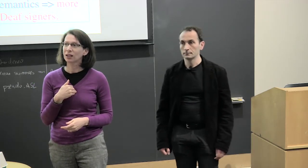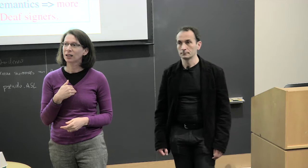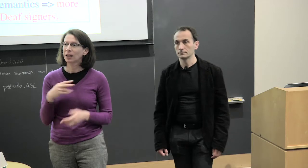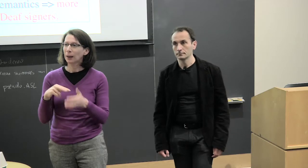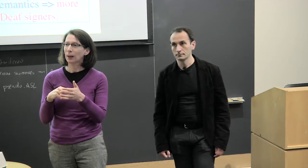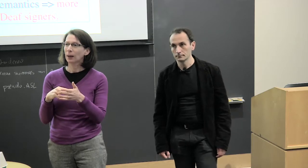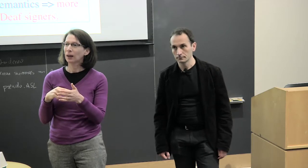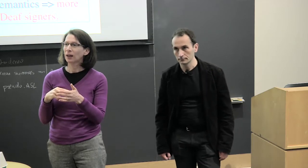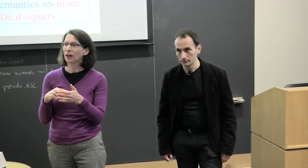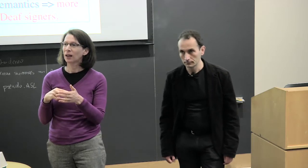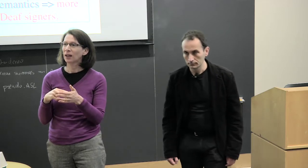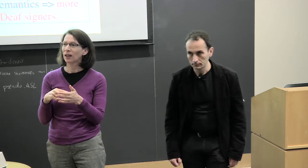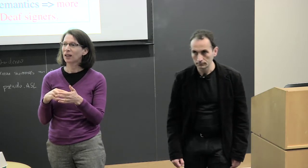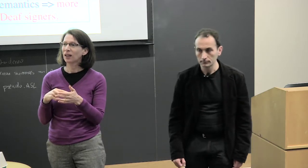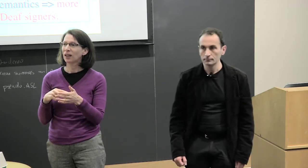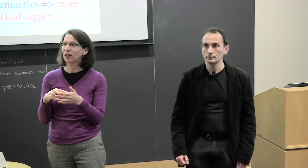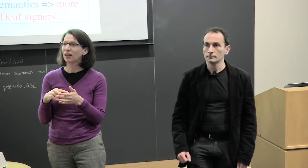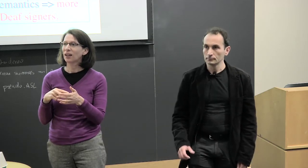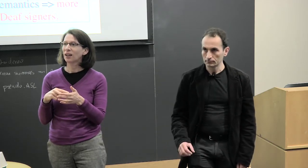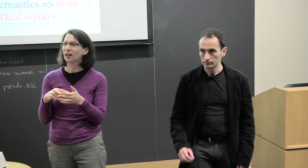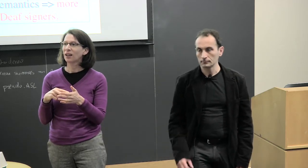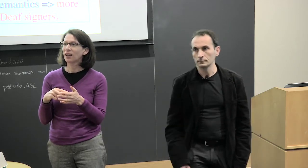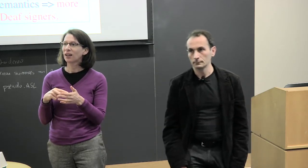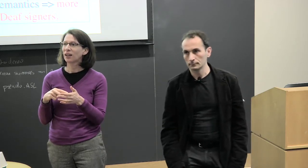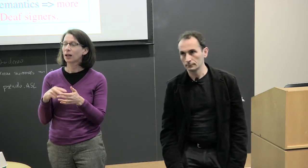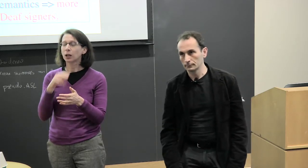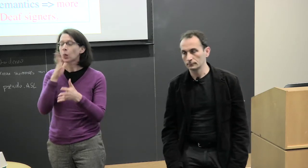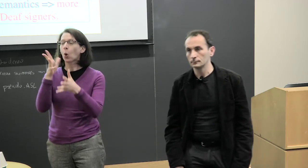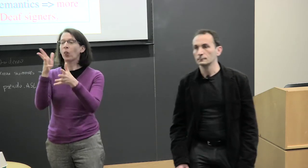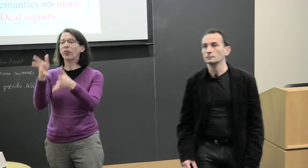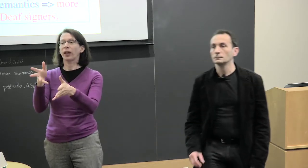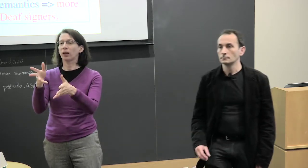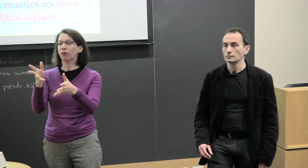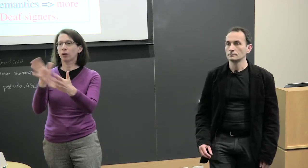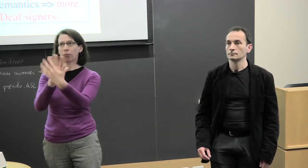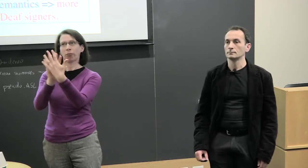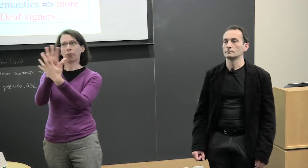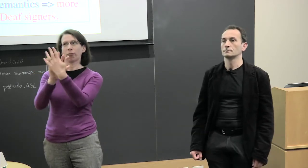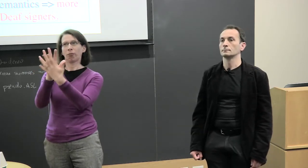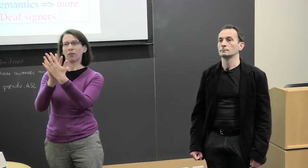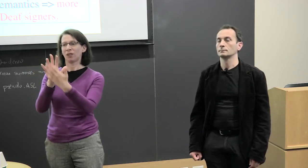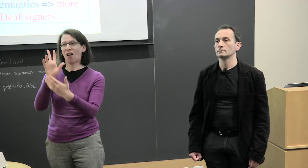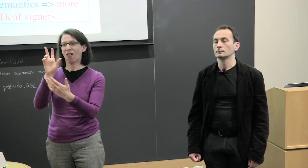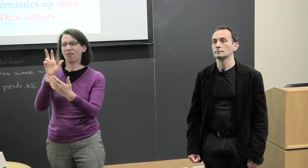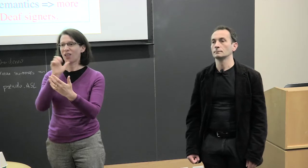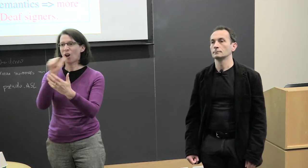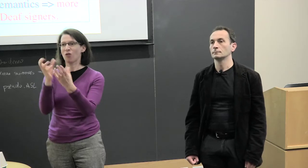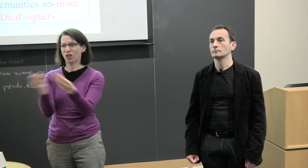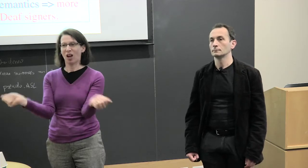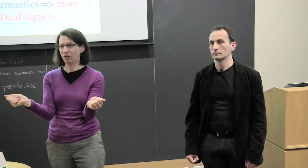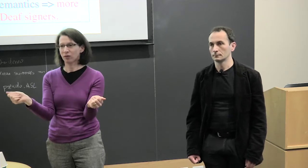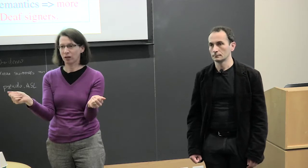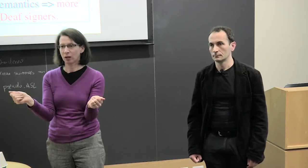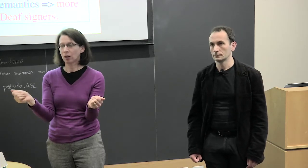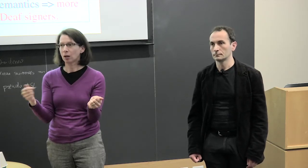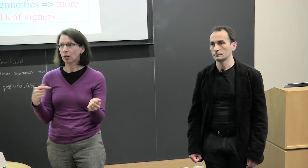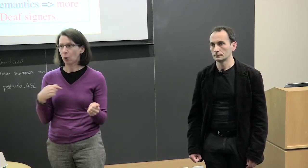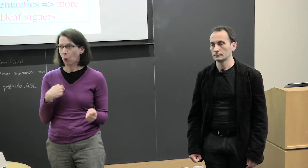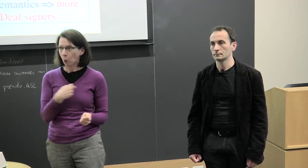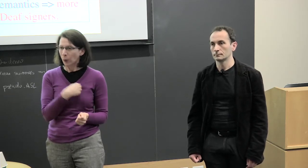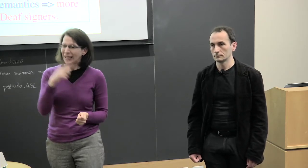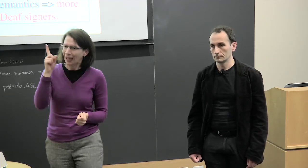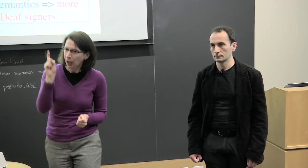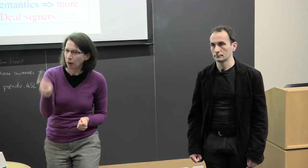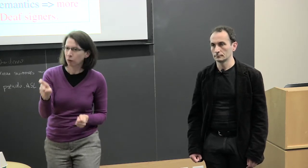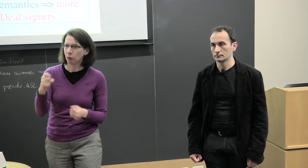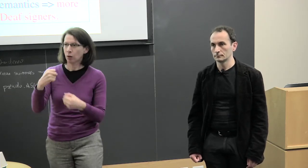means to not leave unresolved ambiguities there, and which seem to be necessary to